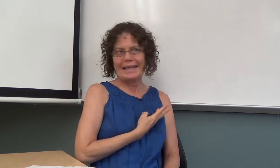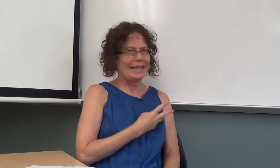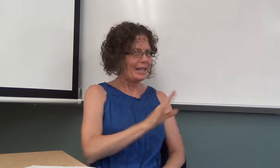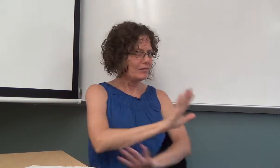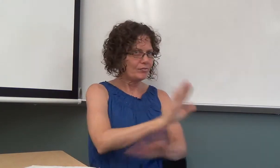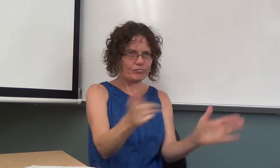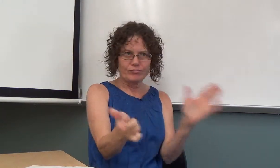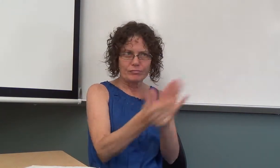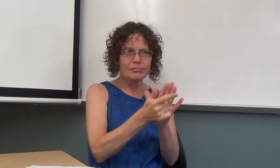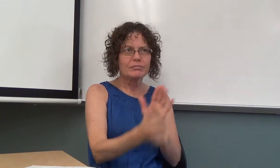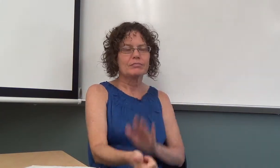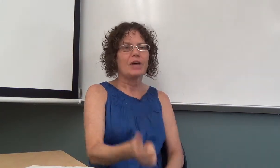want you to use us.